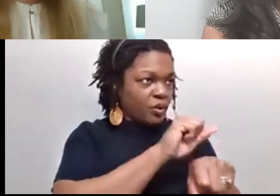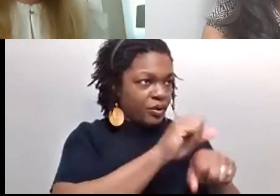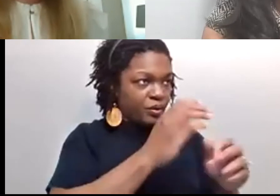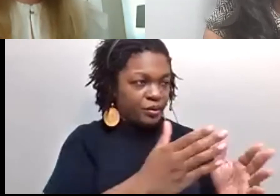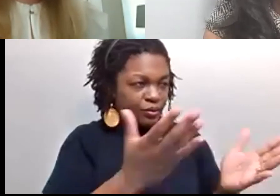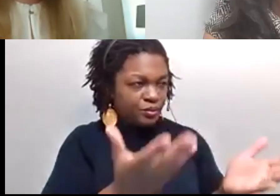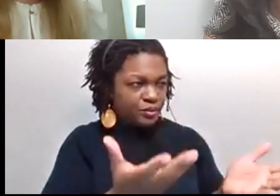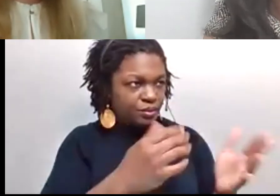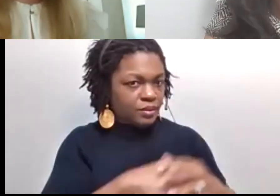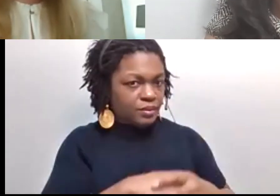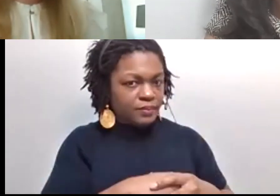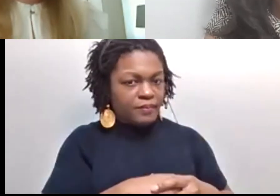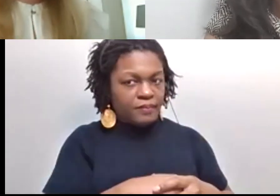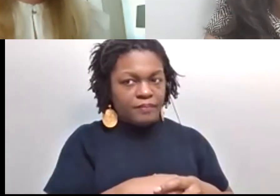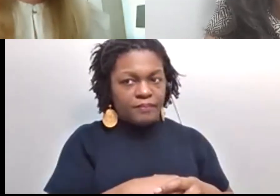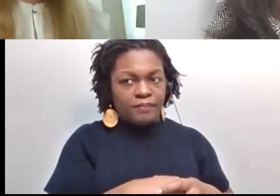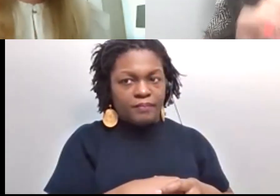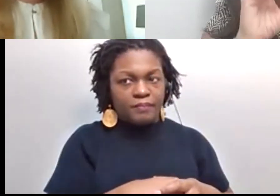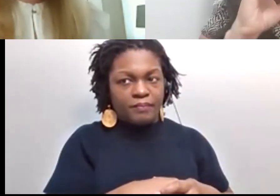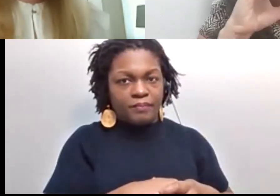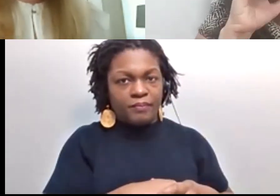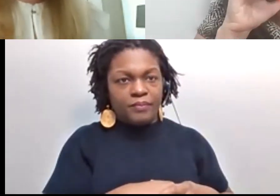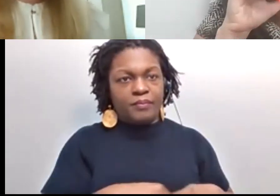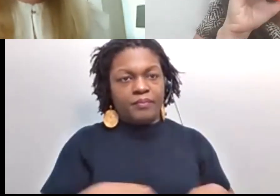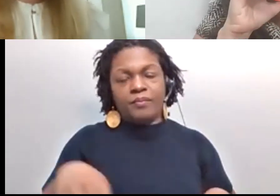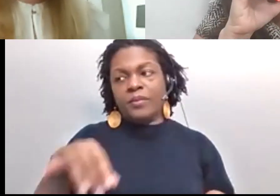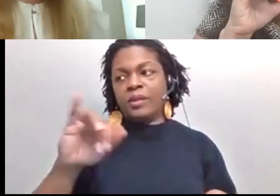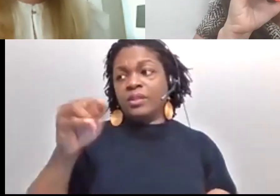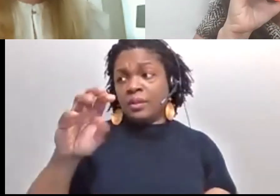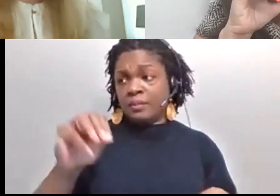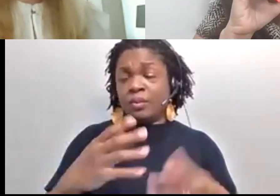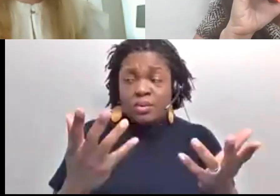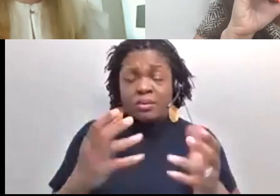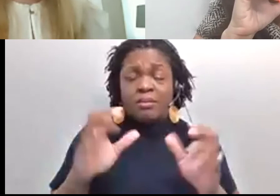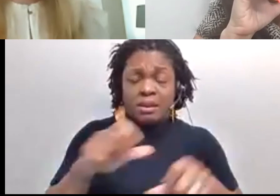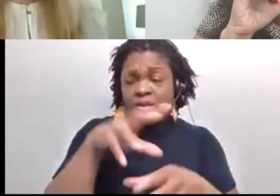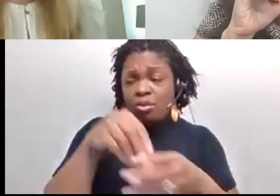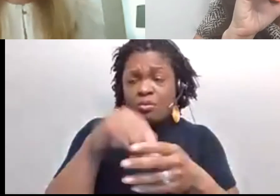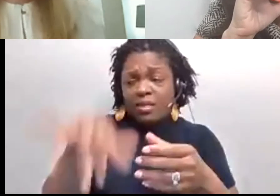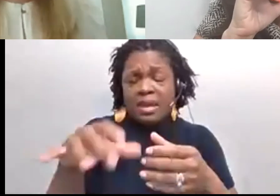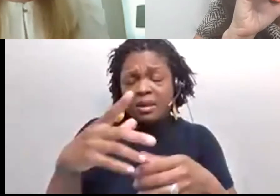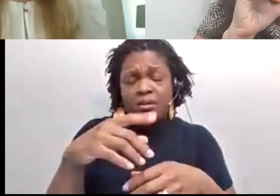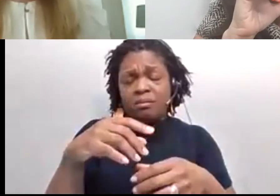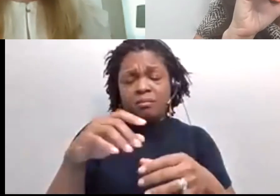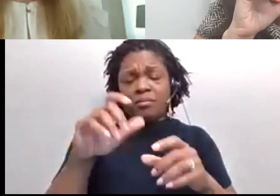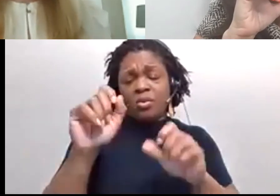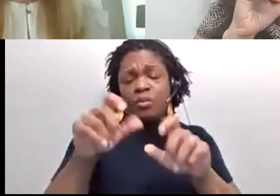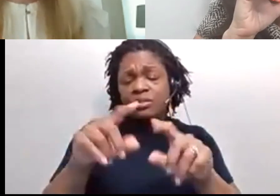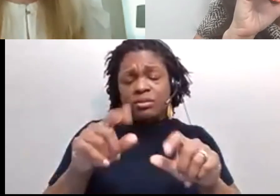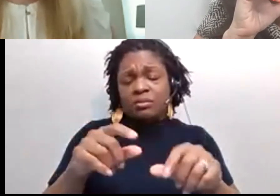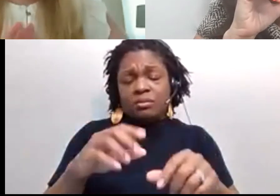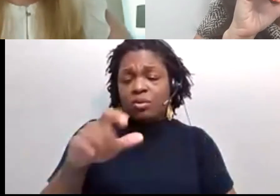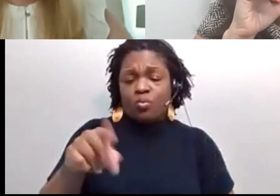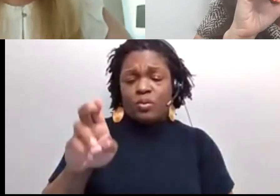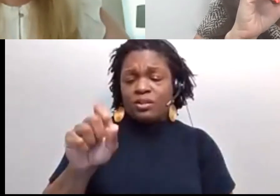That could be included in the questionnaire, though. Just ask how many of the people that are on this list and which people on this list are